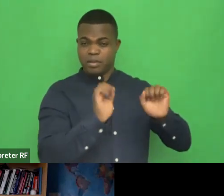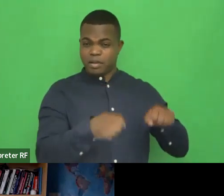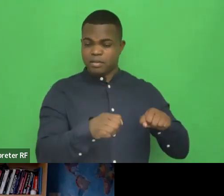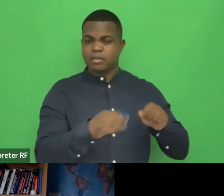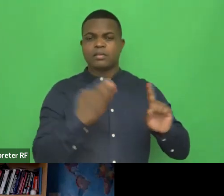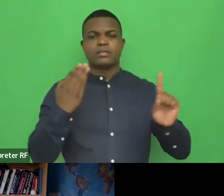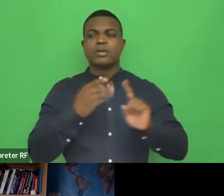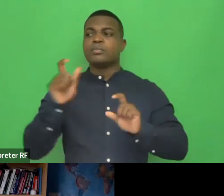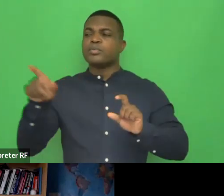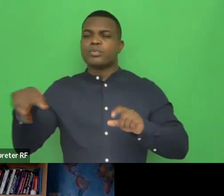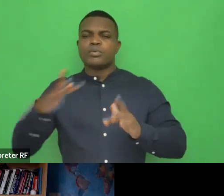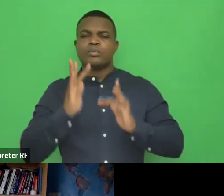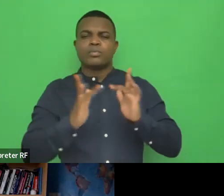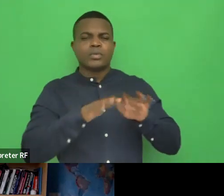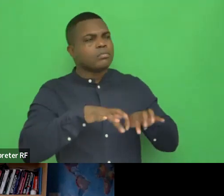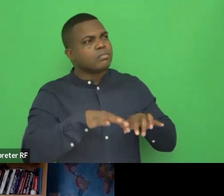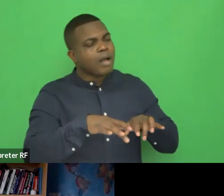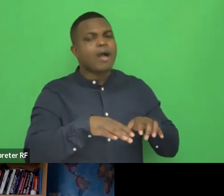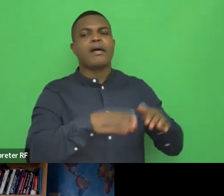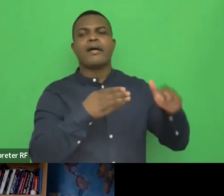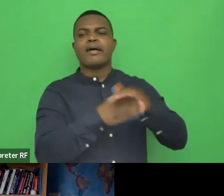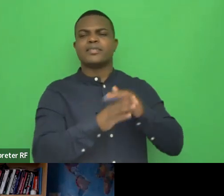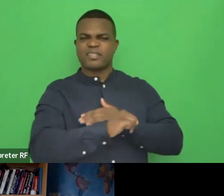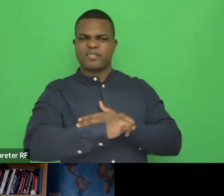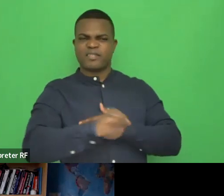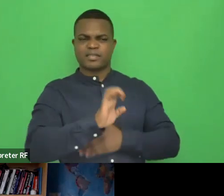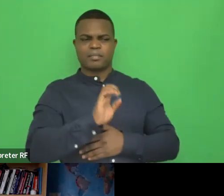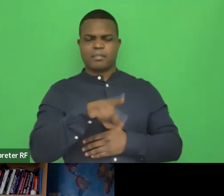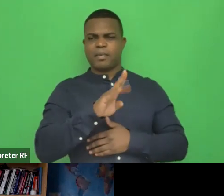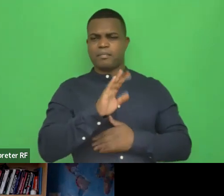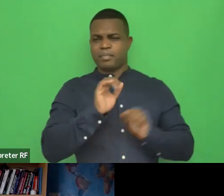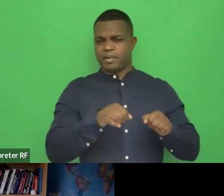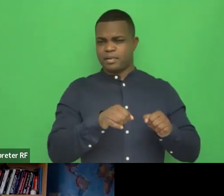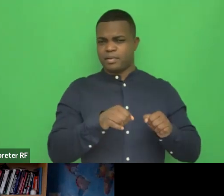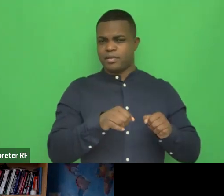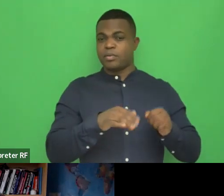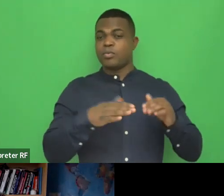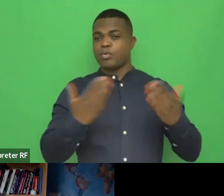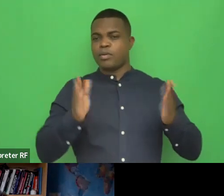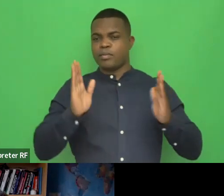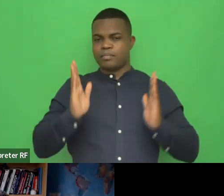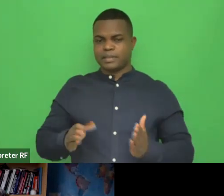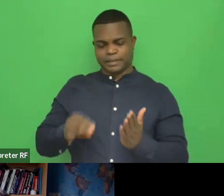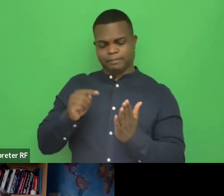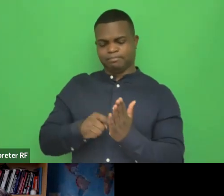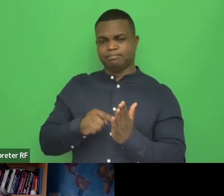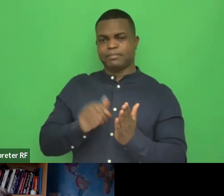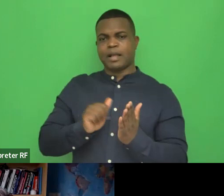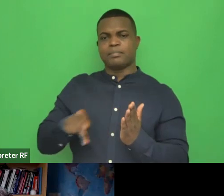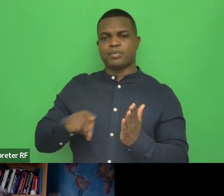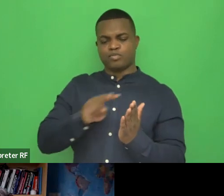of EPUBs by default, if I'm not mistaken. Please correct me, Richard. And in the case